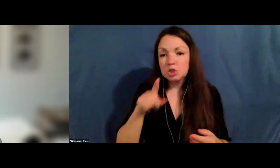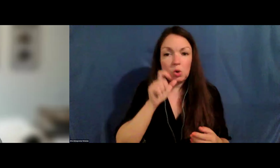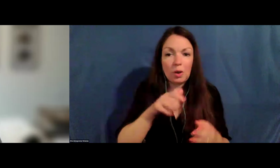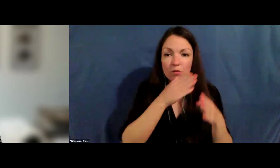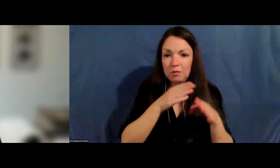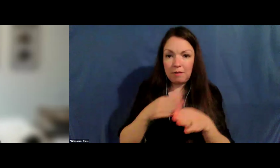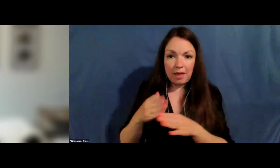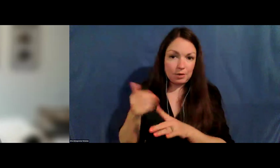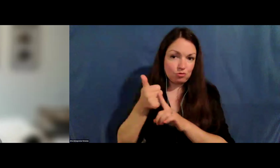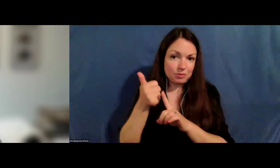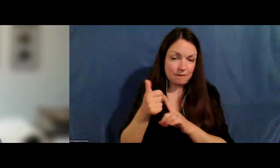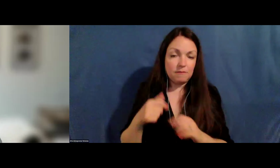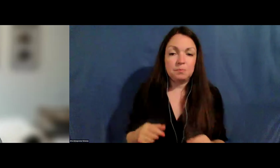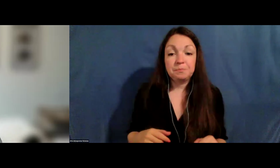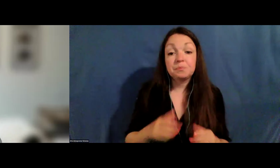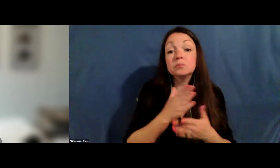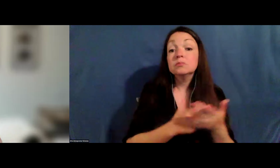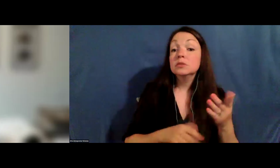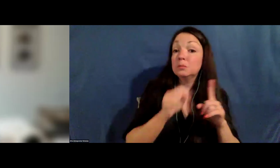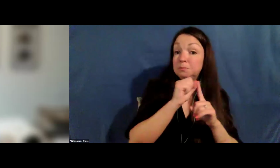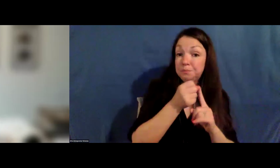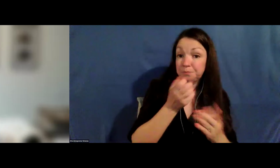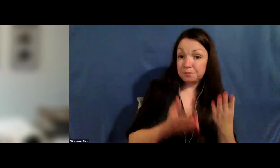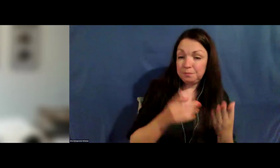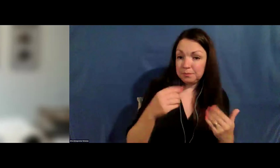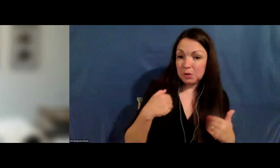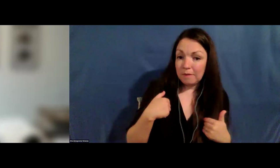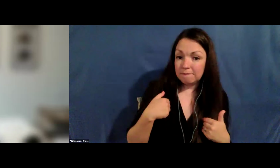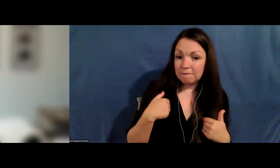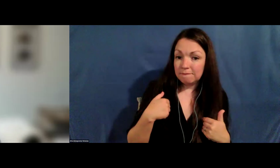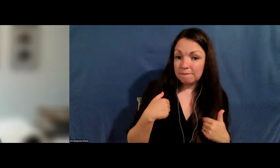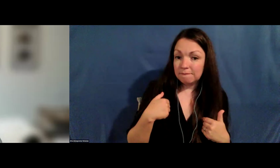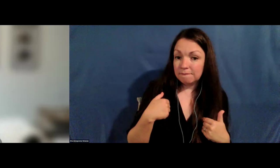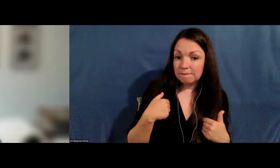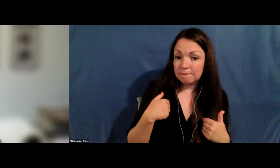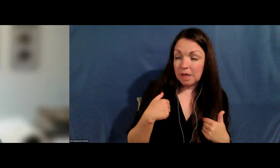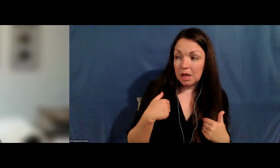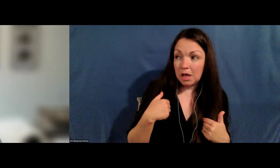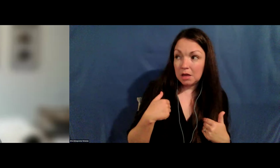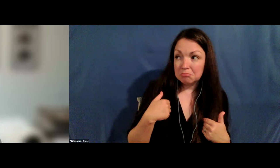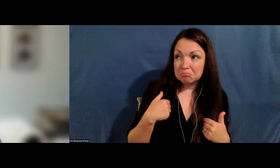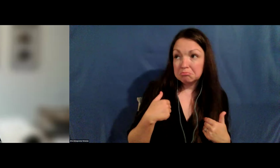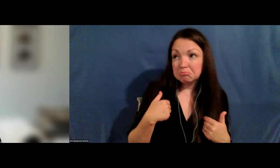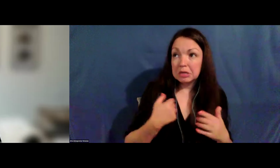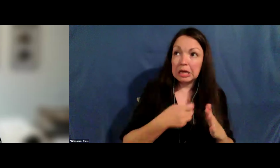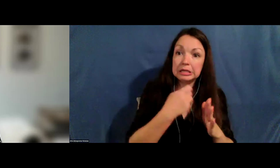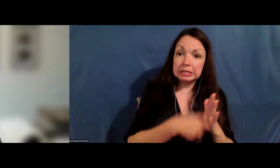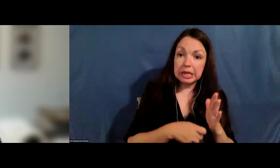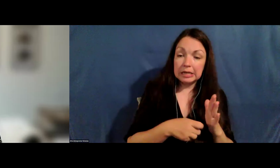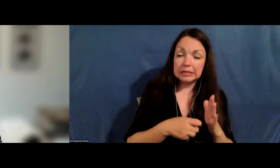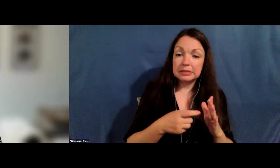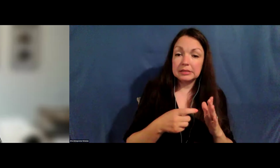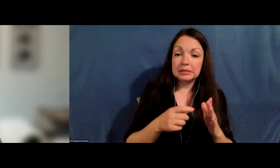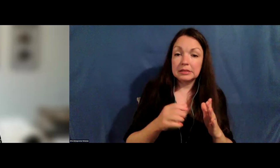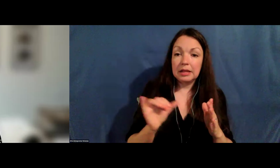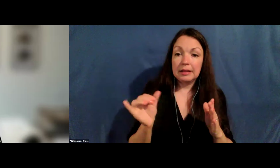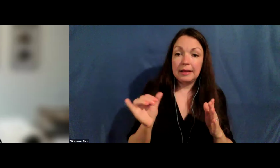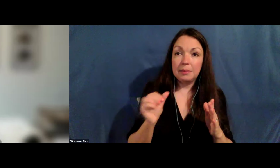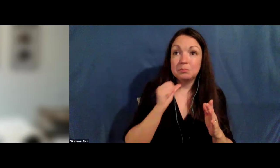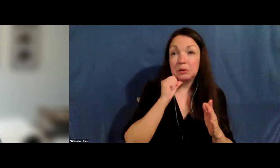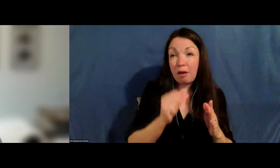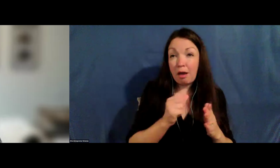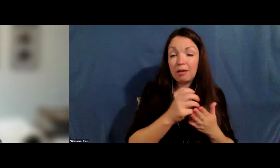be some circumstances where, let's say you're having where there might be some form of tax that's imposed that's